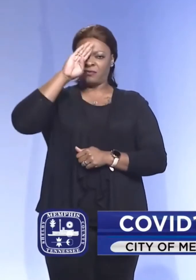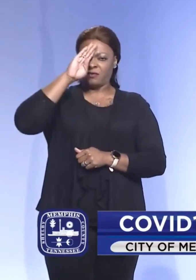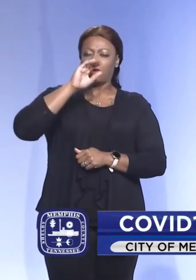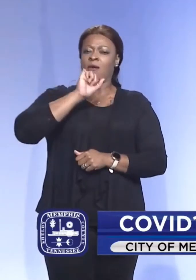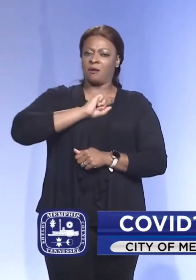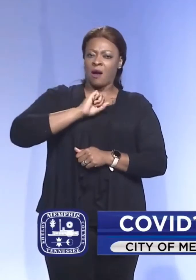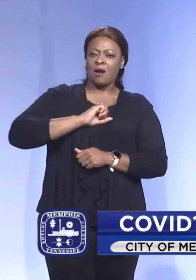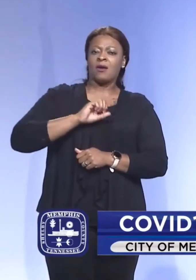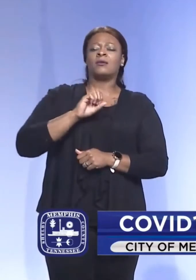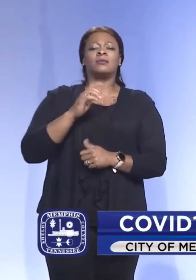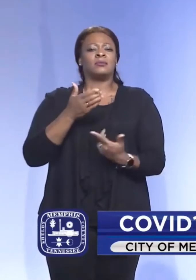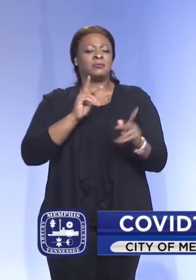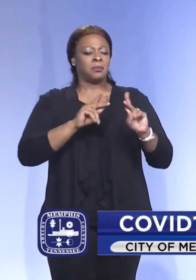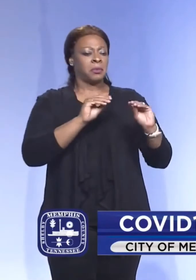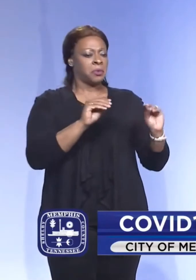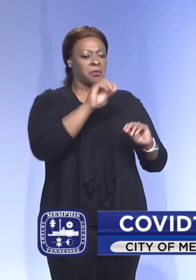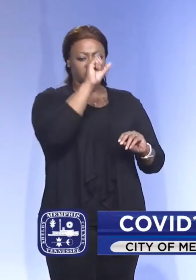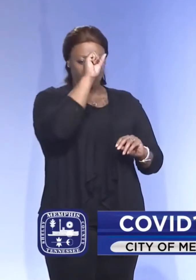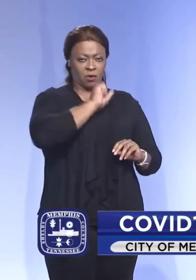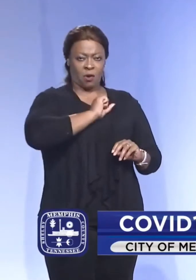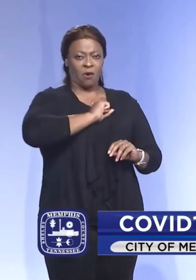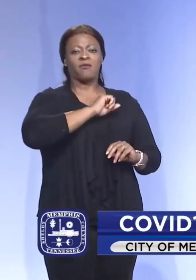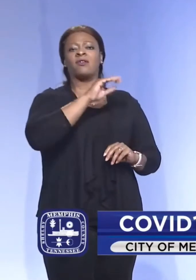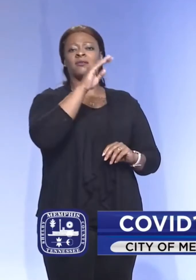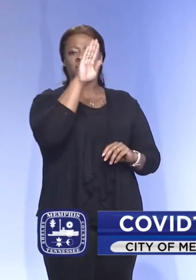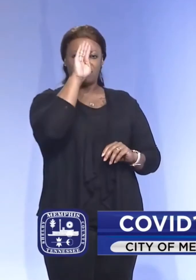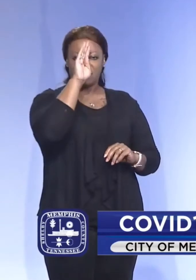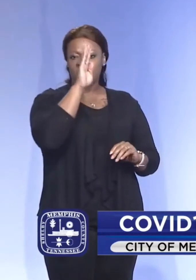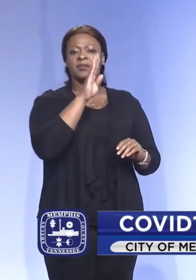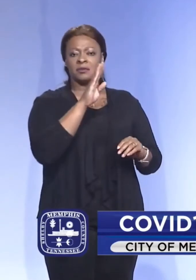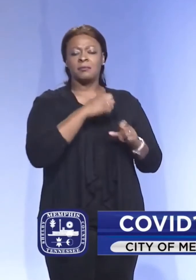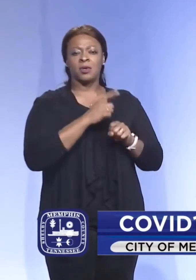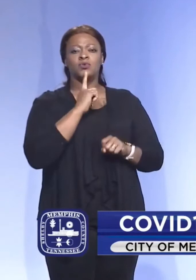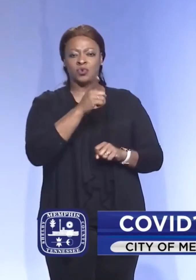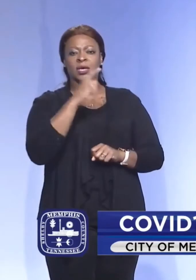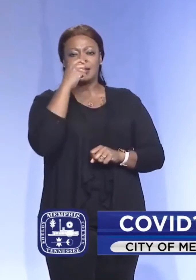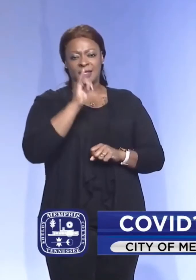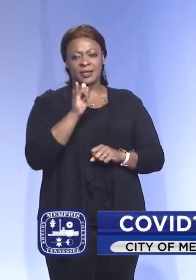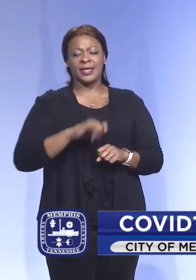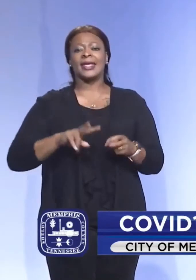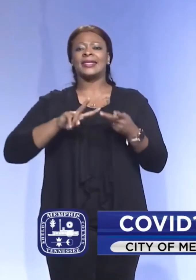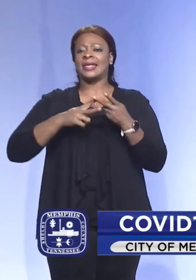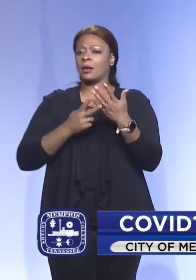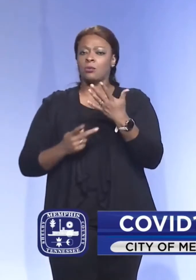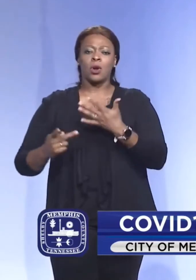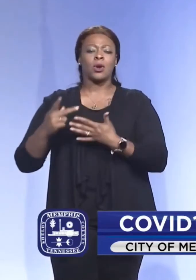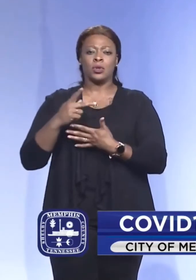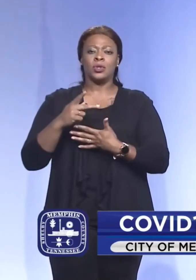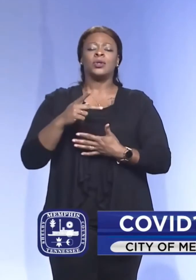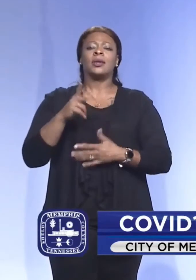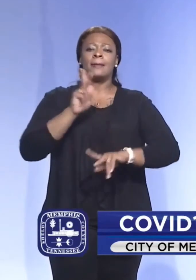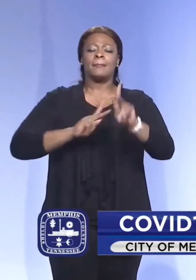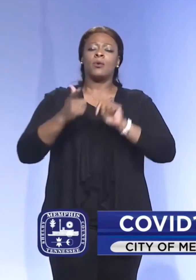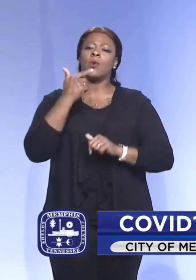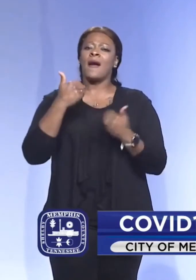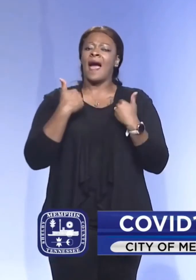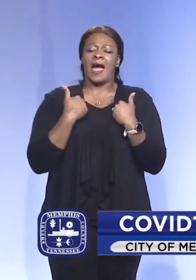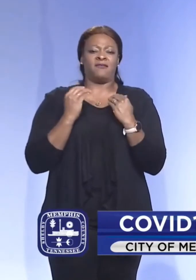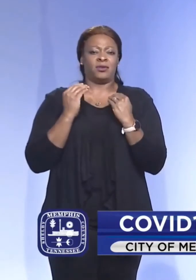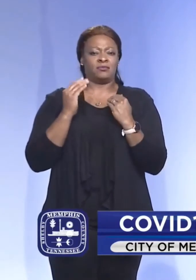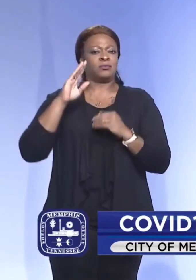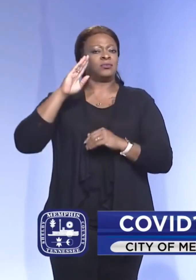Folks who are symptomatic, we're going to want to make sure we can try to get them in for testing. The second priority will then be people who have